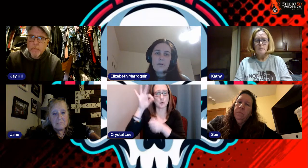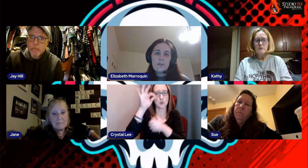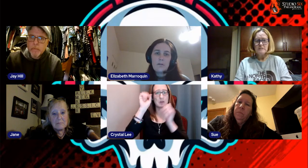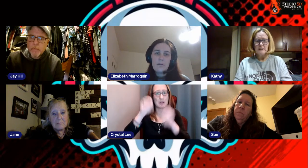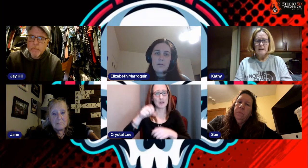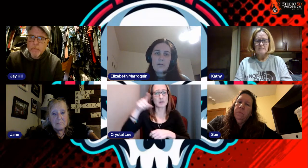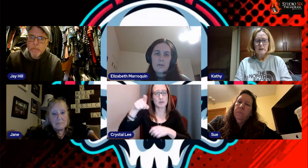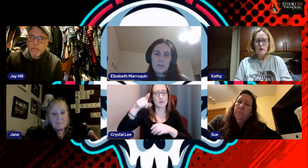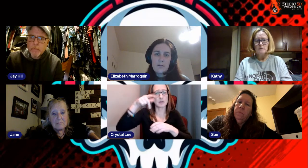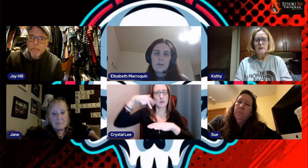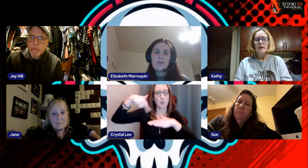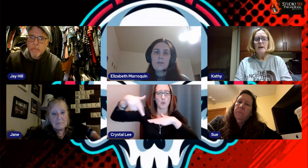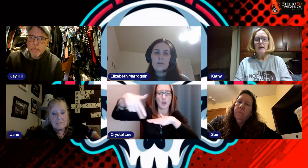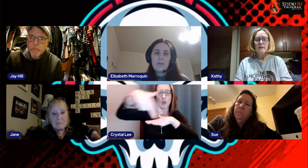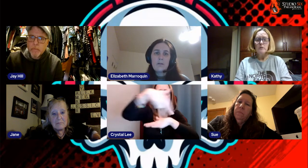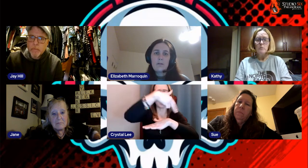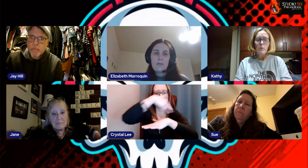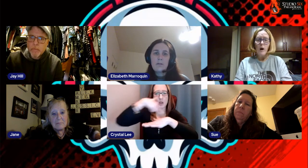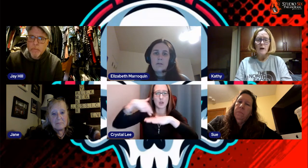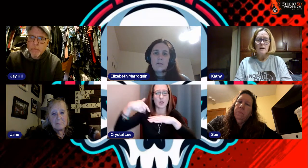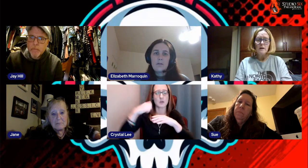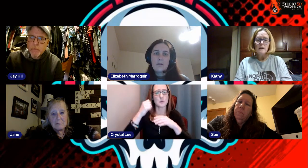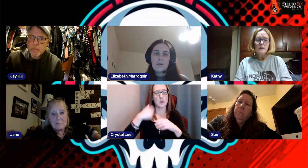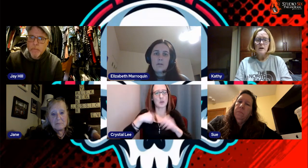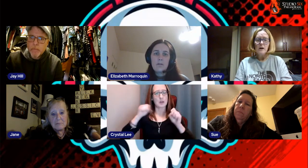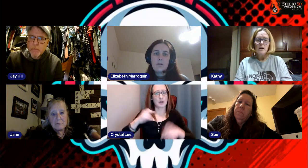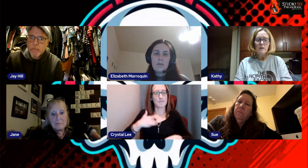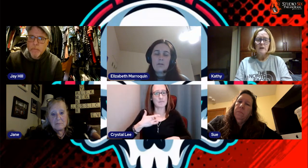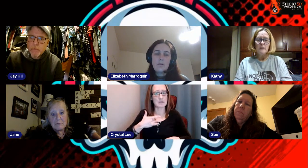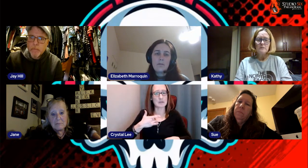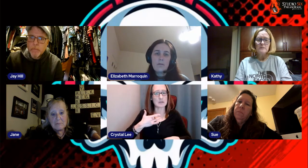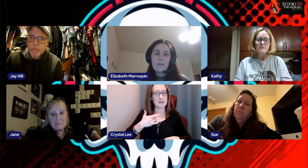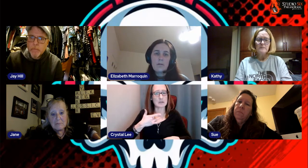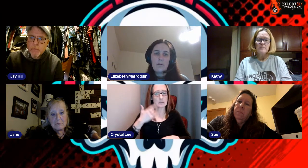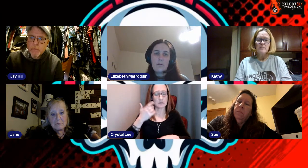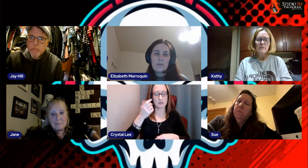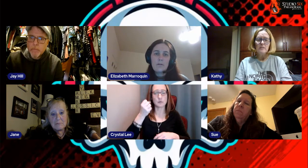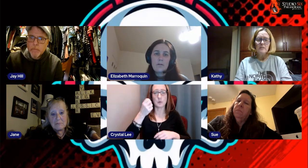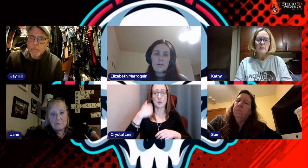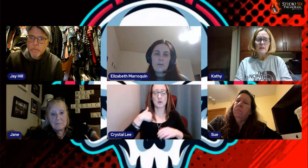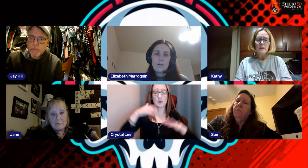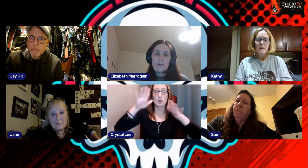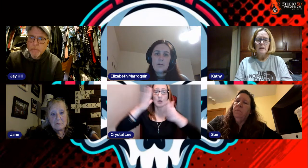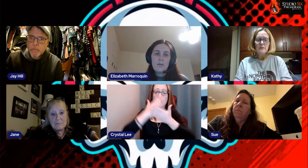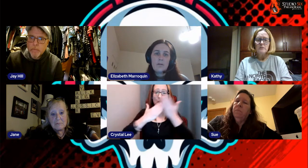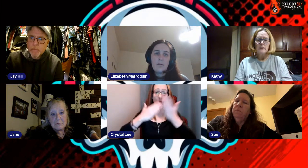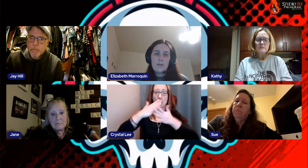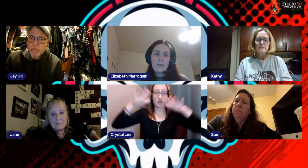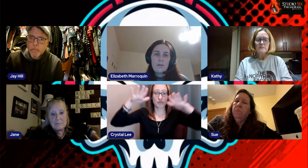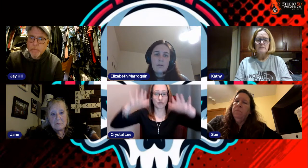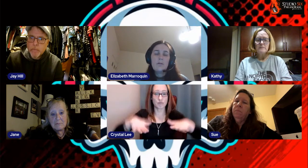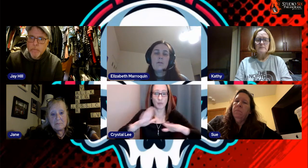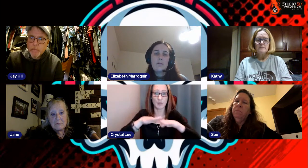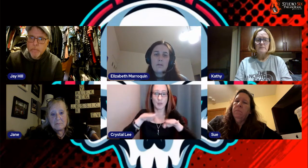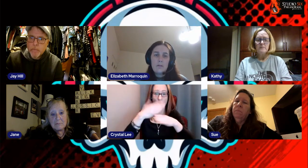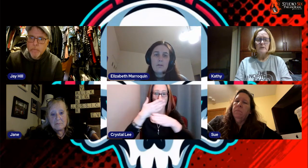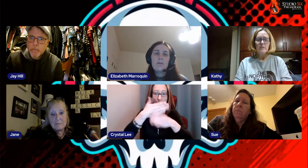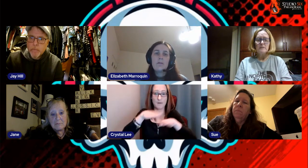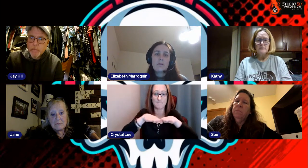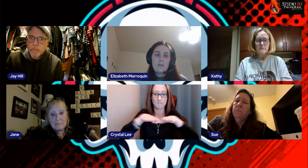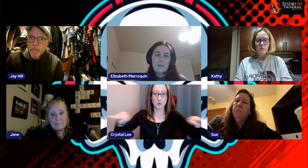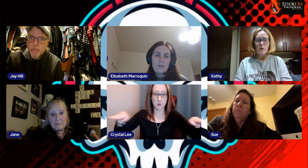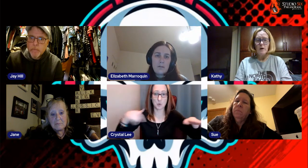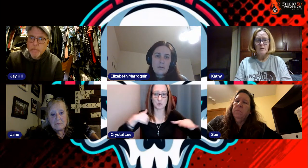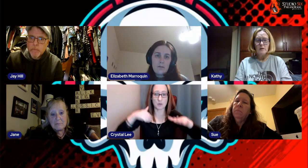remember one person had asked to go, can you walk around and feel, so I can